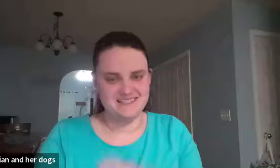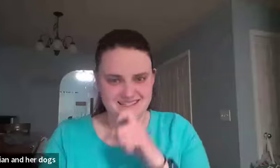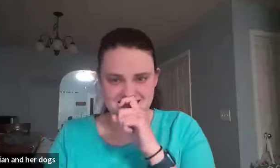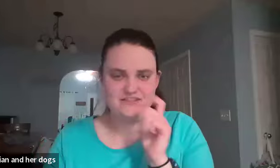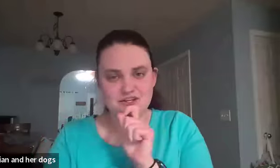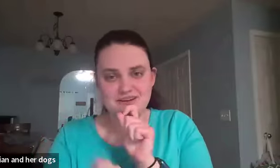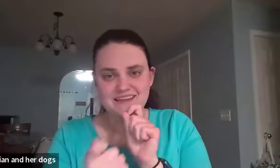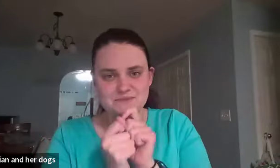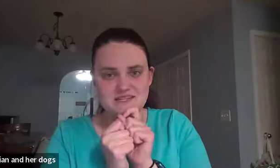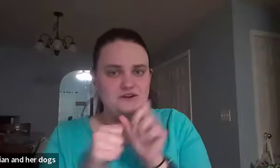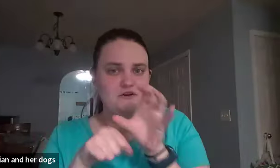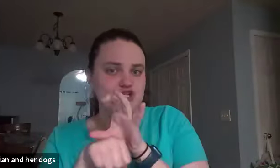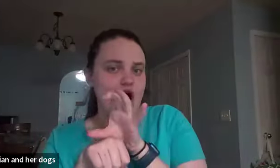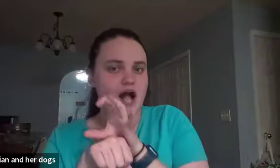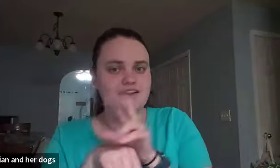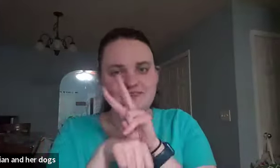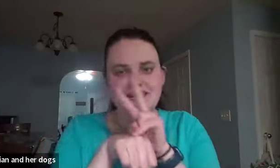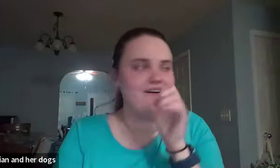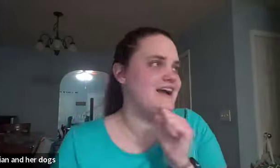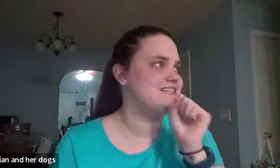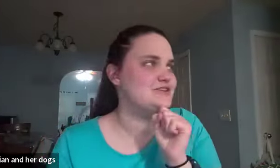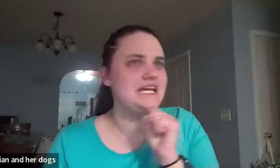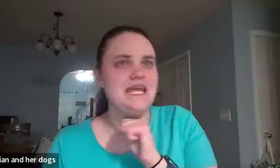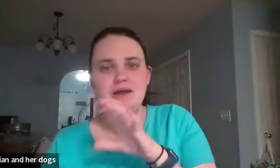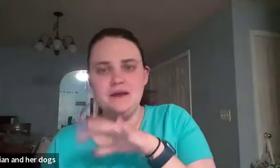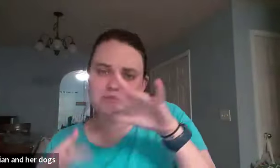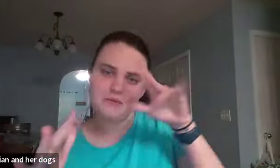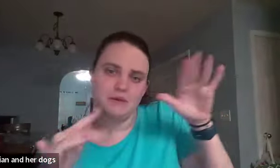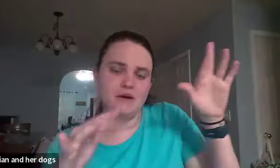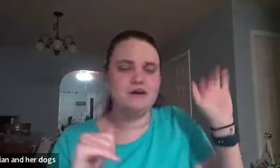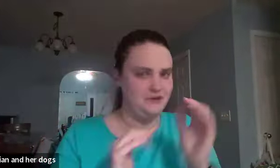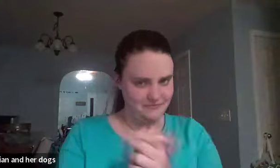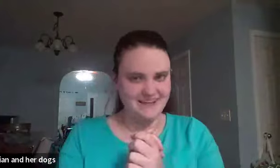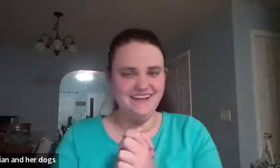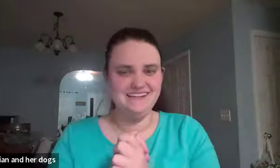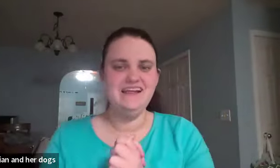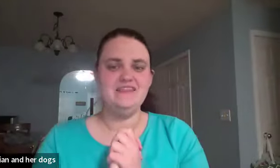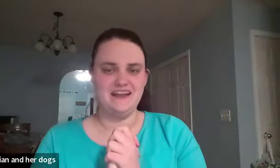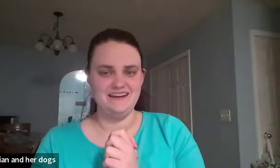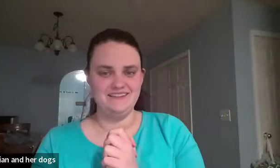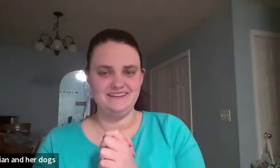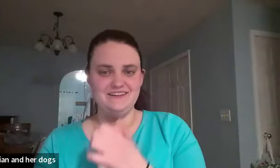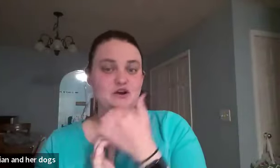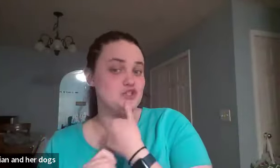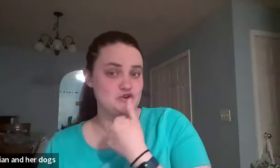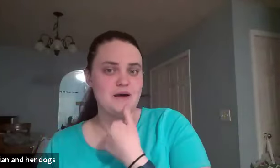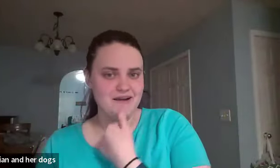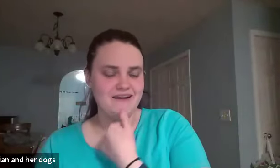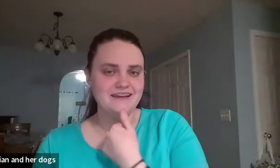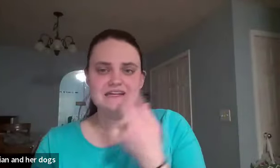Yes. And then you can get specific on the chocolate, vanilla, ice cream, blah, blah, blah, blah, blah, whatever. That kind of thing. Or strawberry.